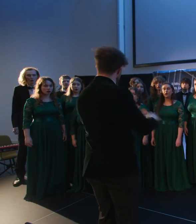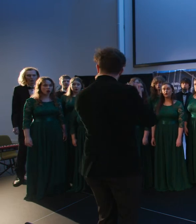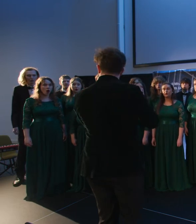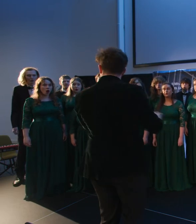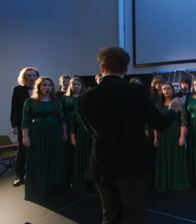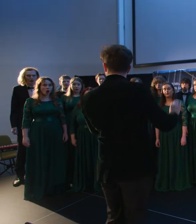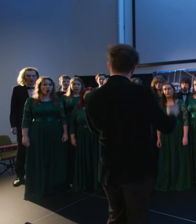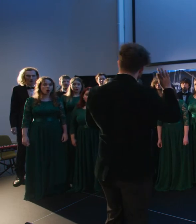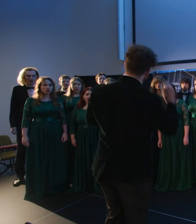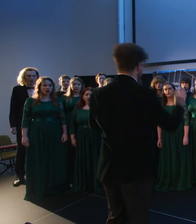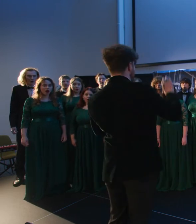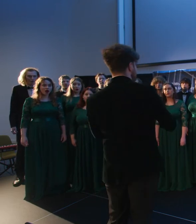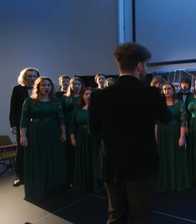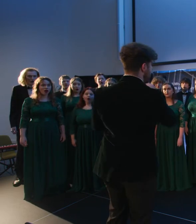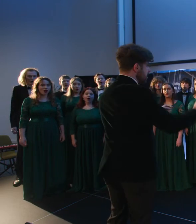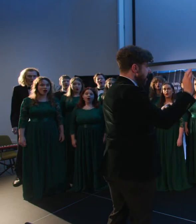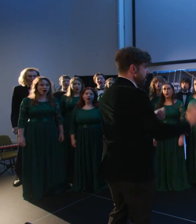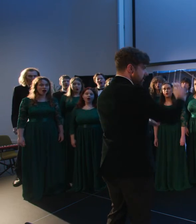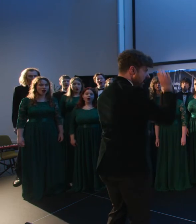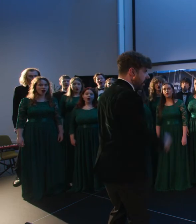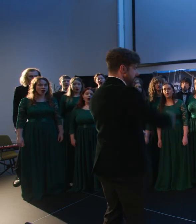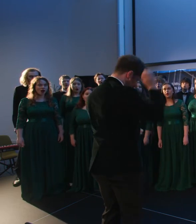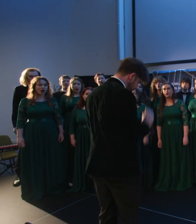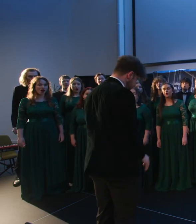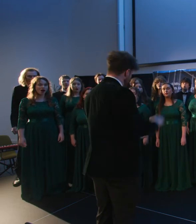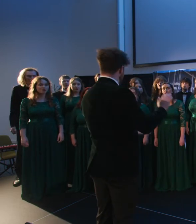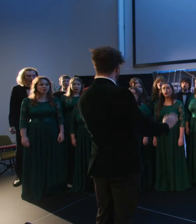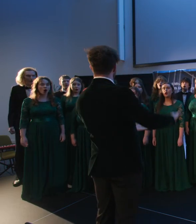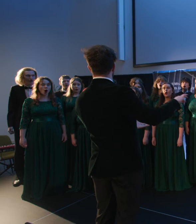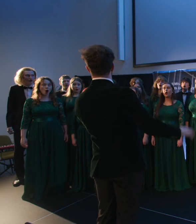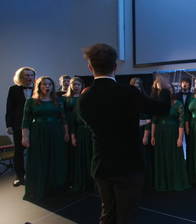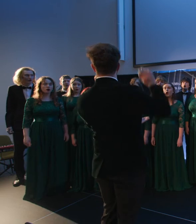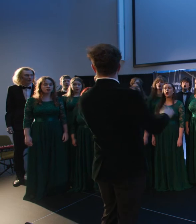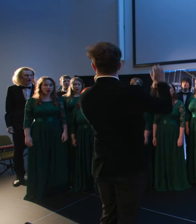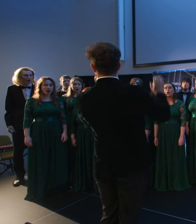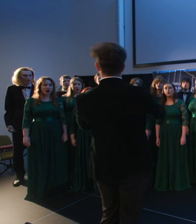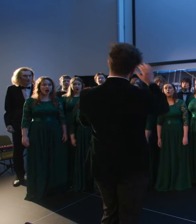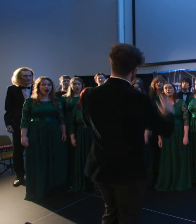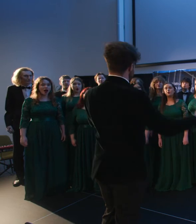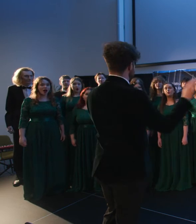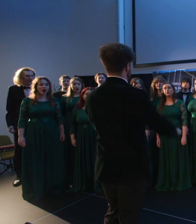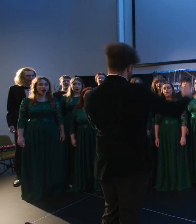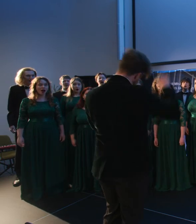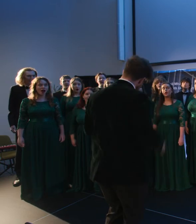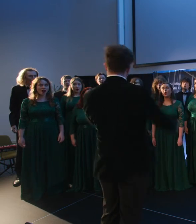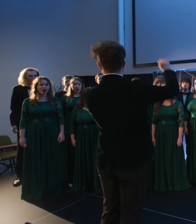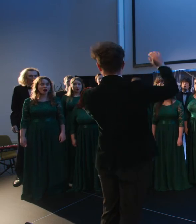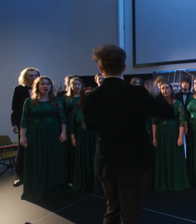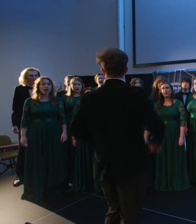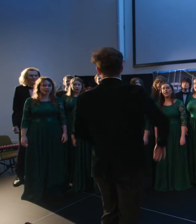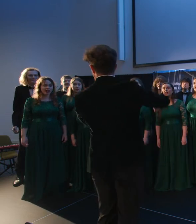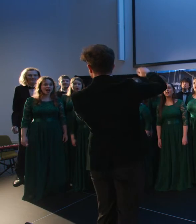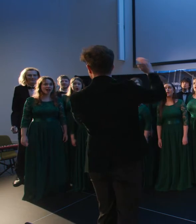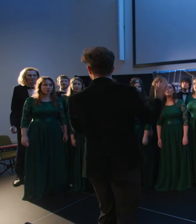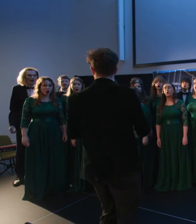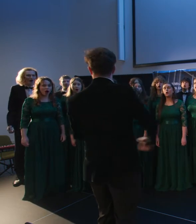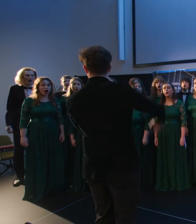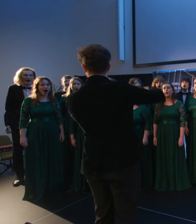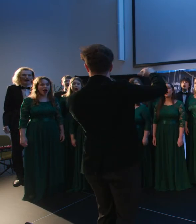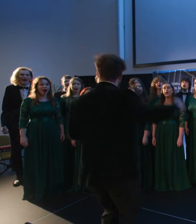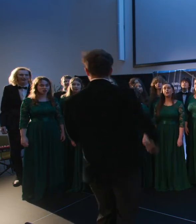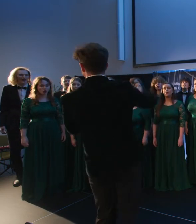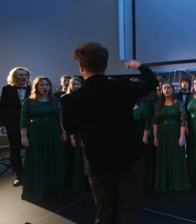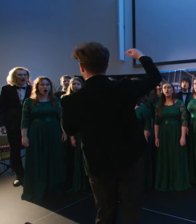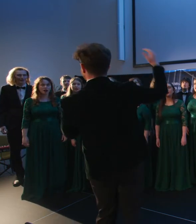hold on, hold on, hold on. Hold on, keep